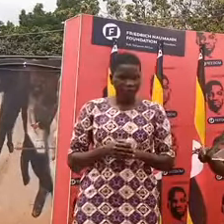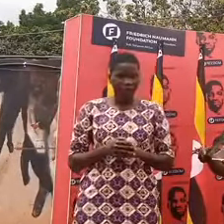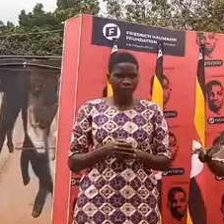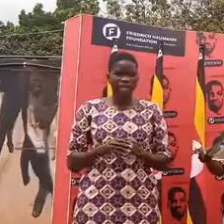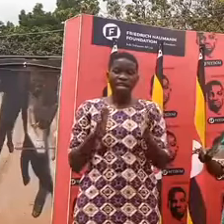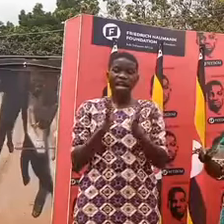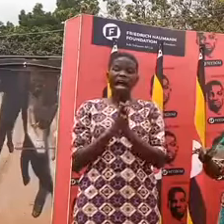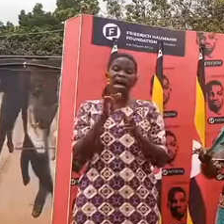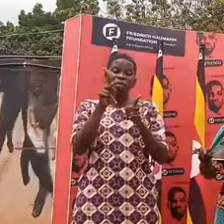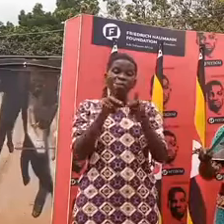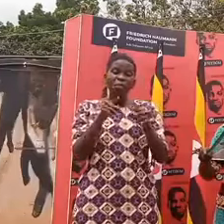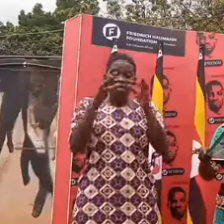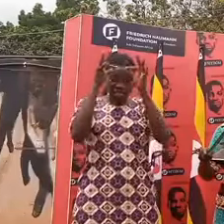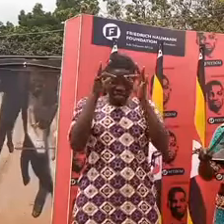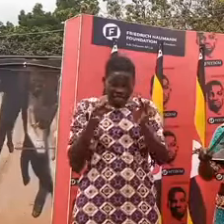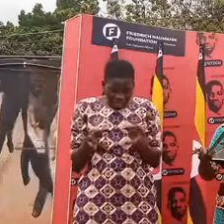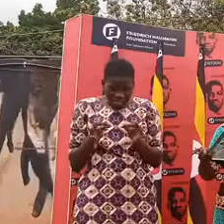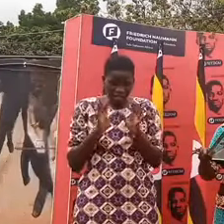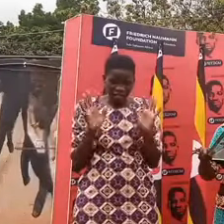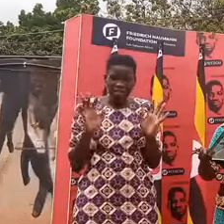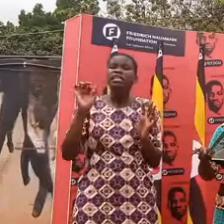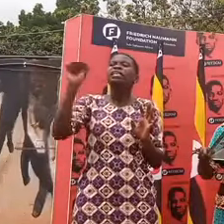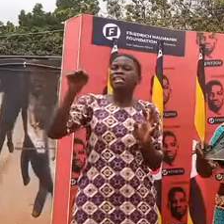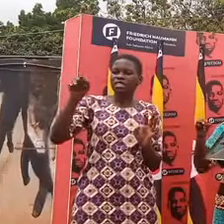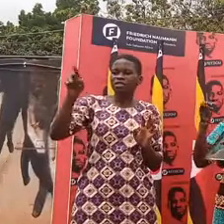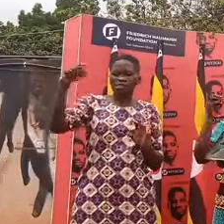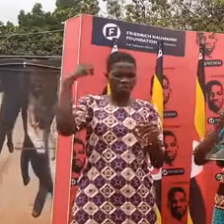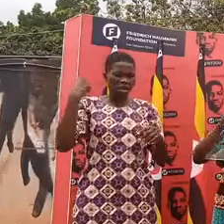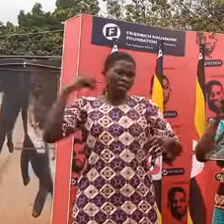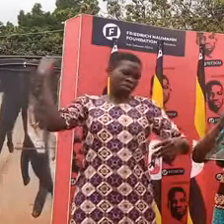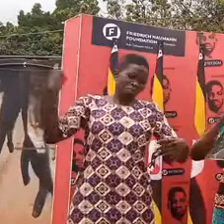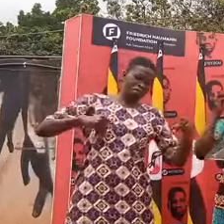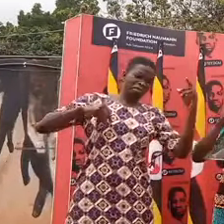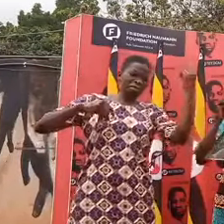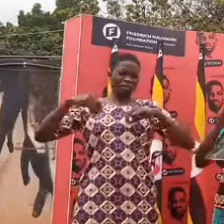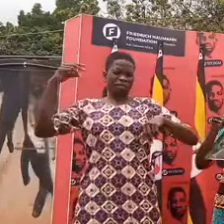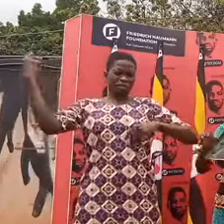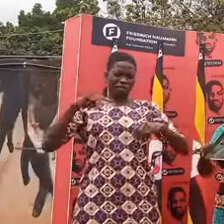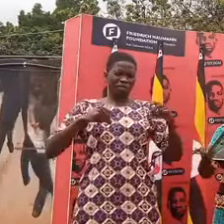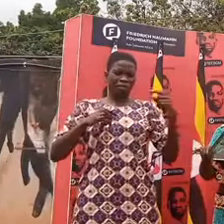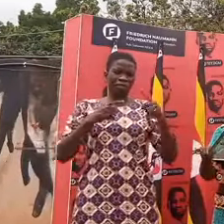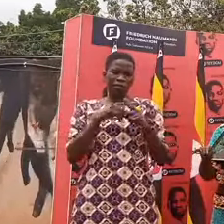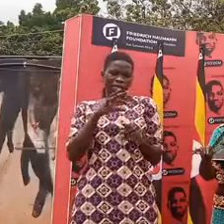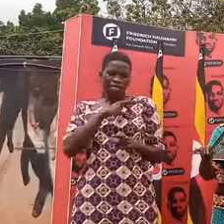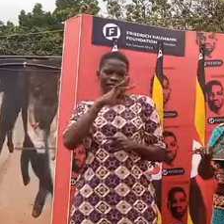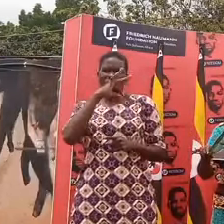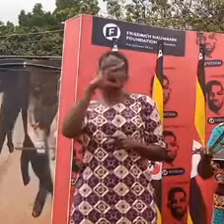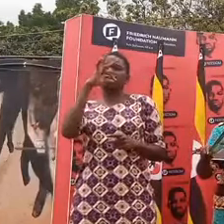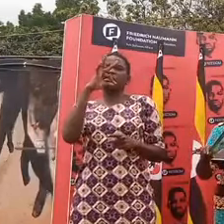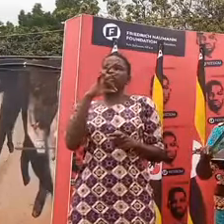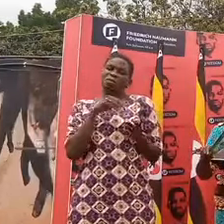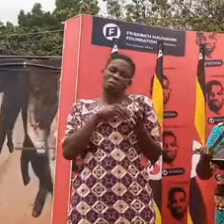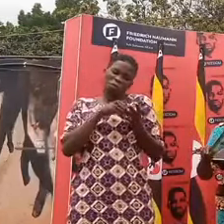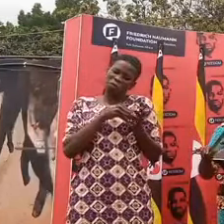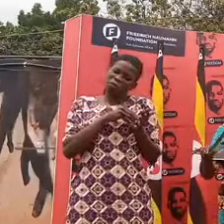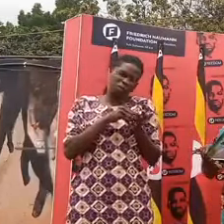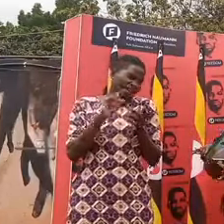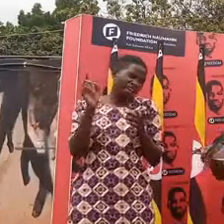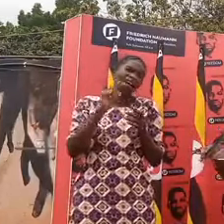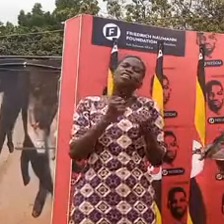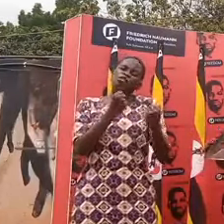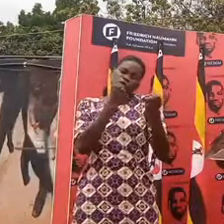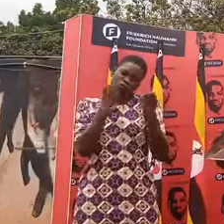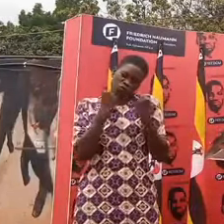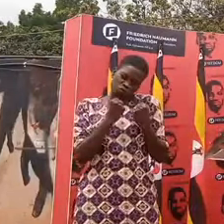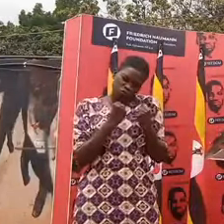You will brutalize them physically, but their spirit you are hardening. So let us go back to our